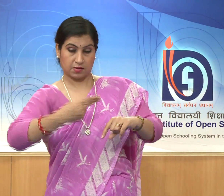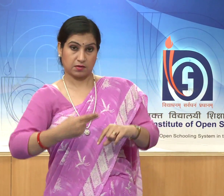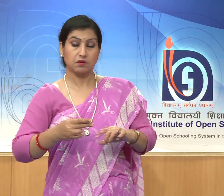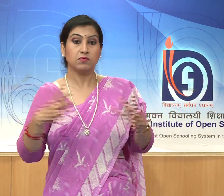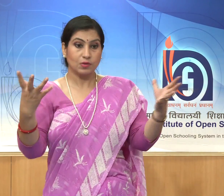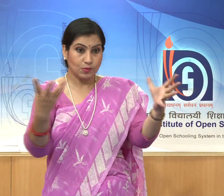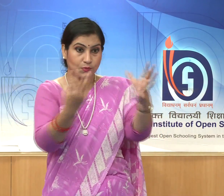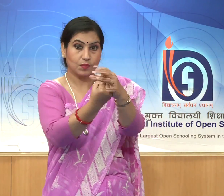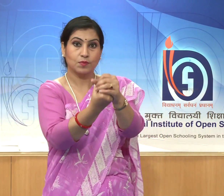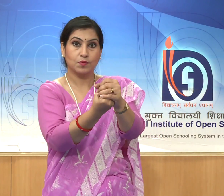were combination